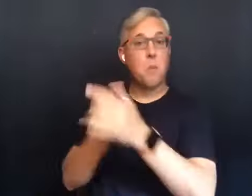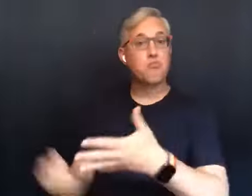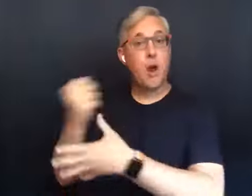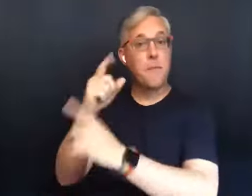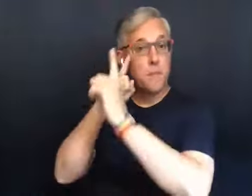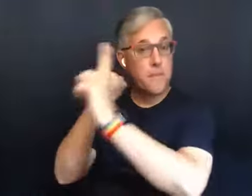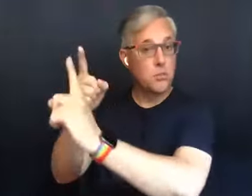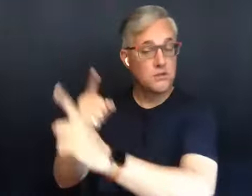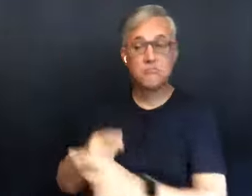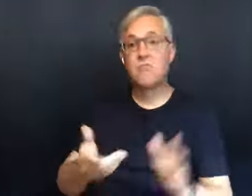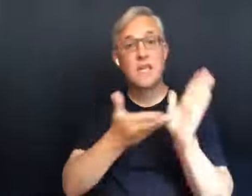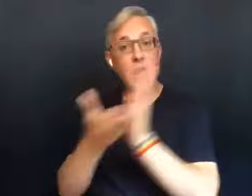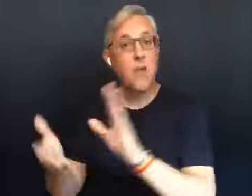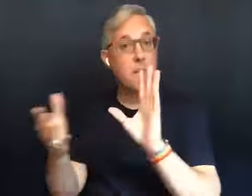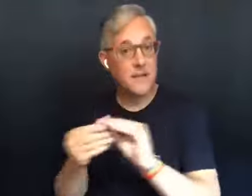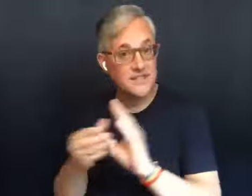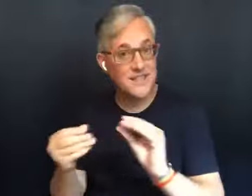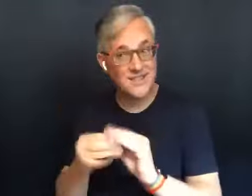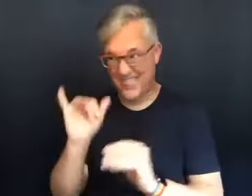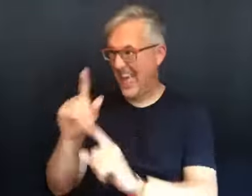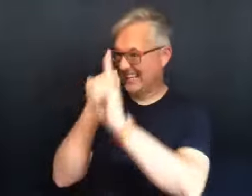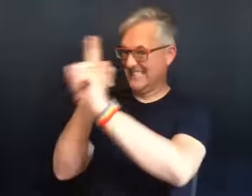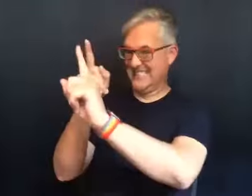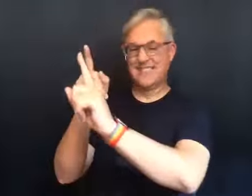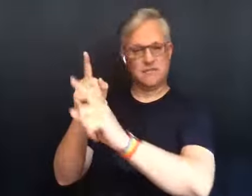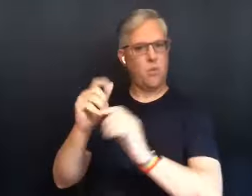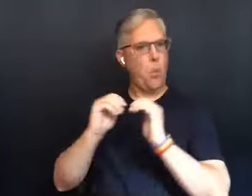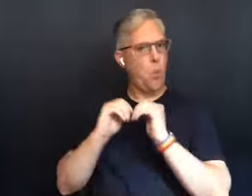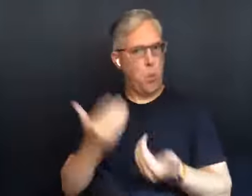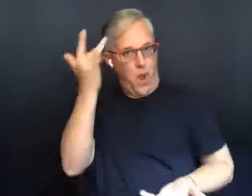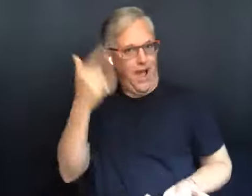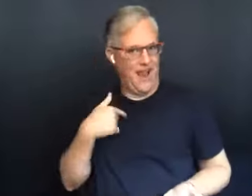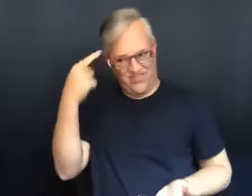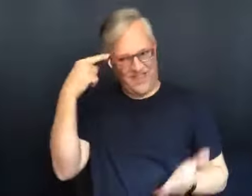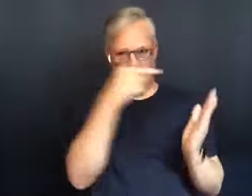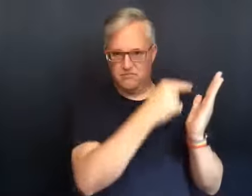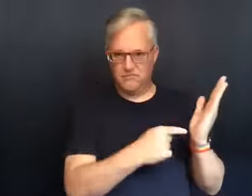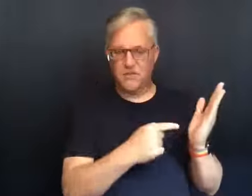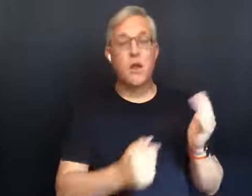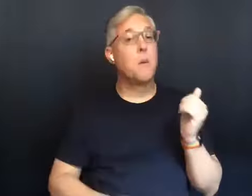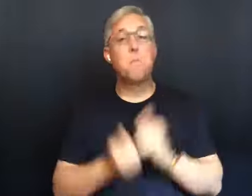principles, in pursuit of carrying the message and fulfilling our primary purpose, I think the way I